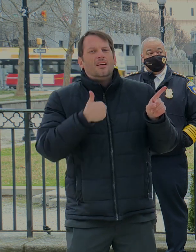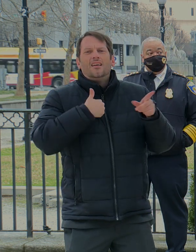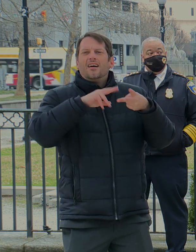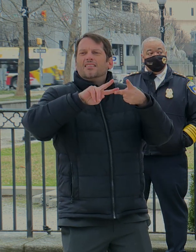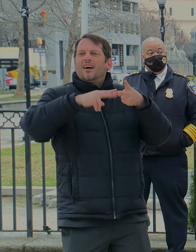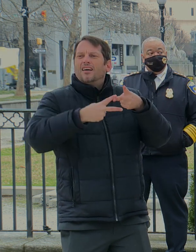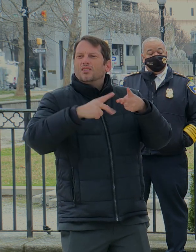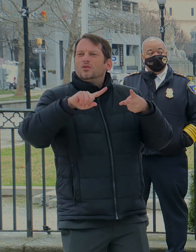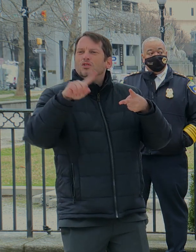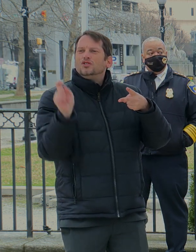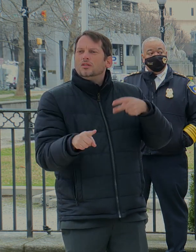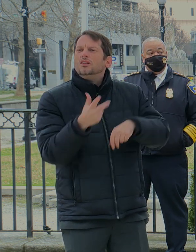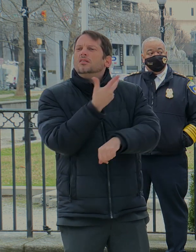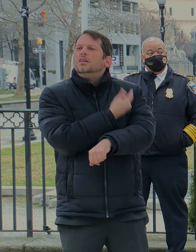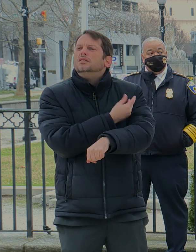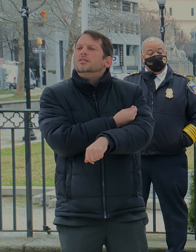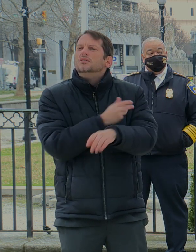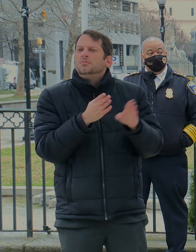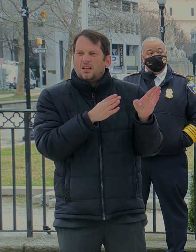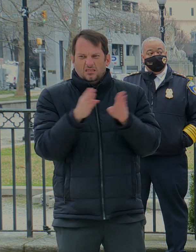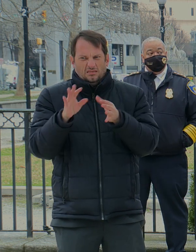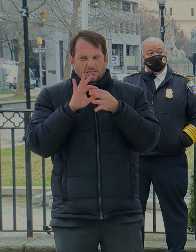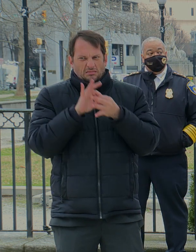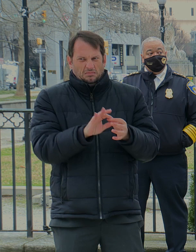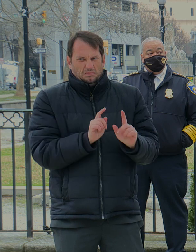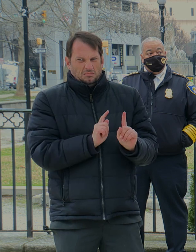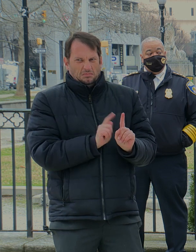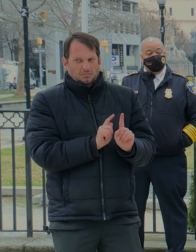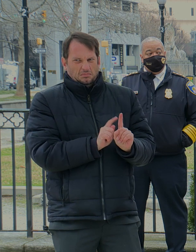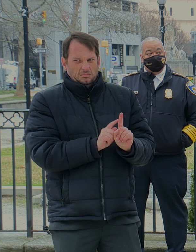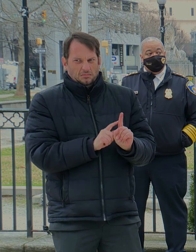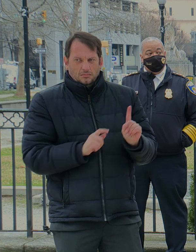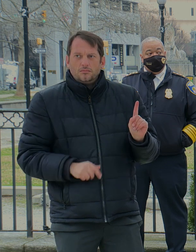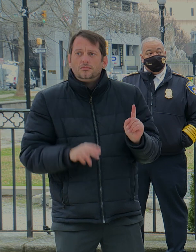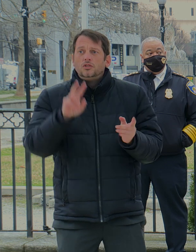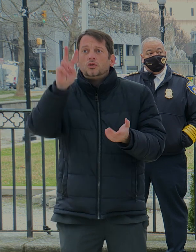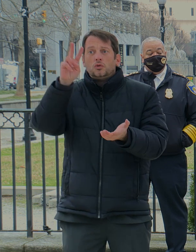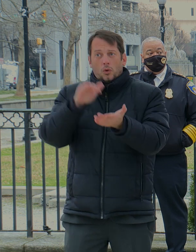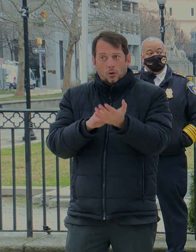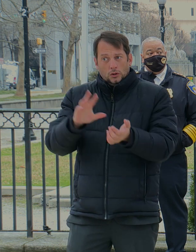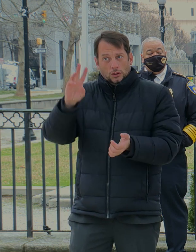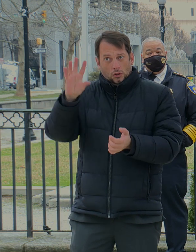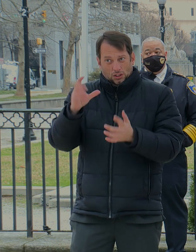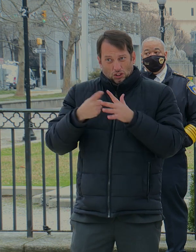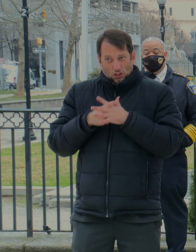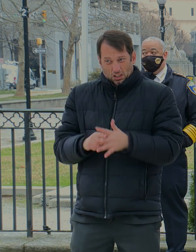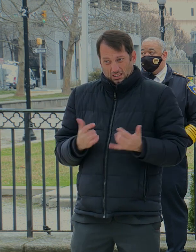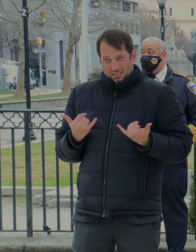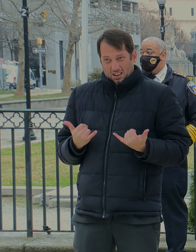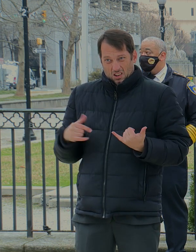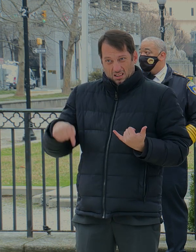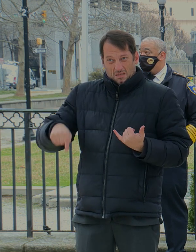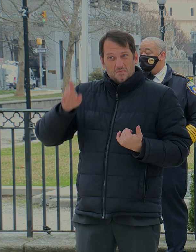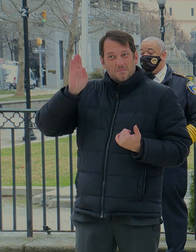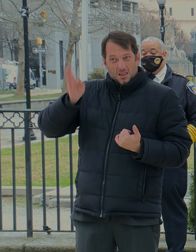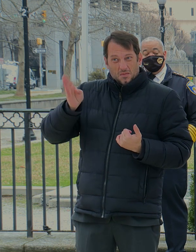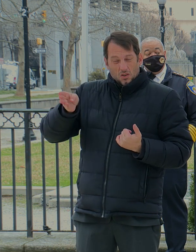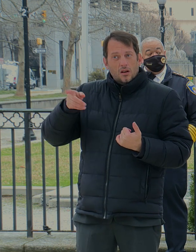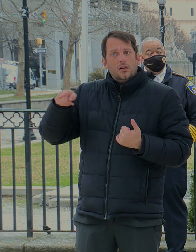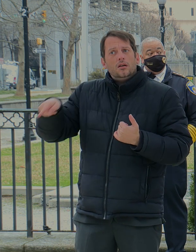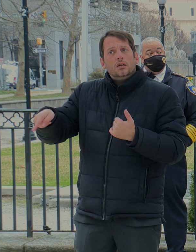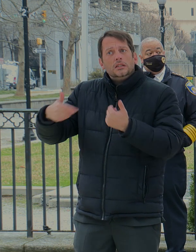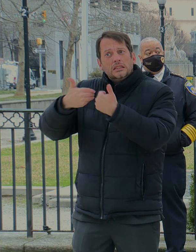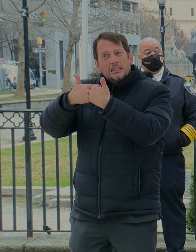Sure, go ahead. So the 2,600 that are starting today in the city, those are separate and apart from the